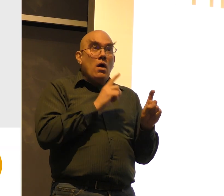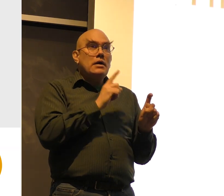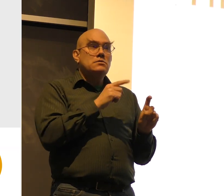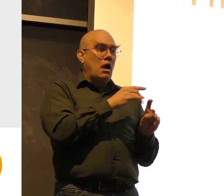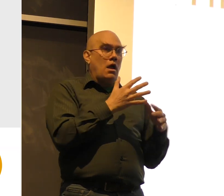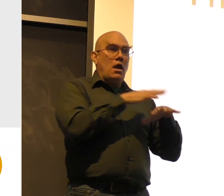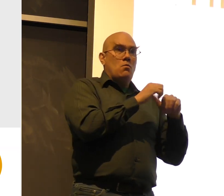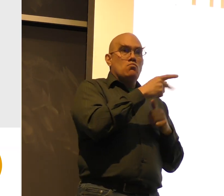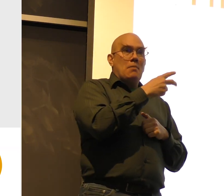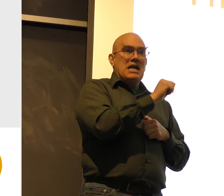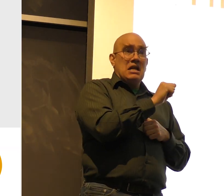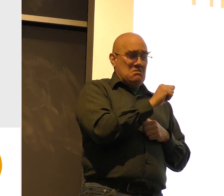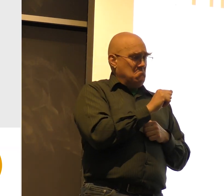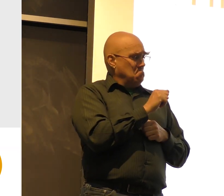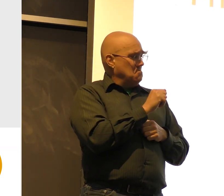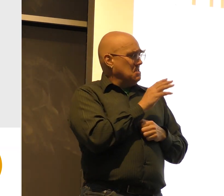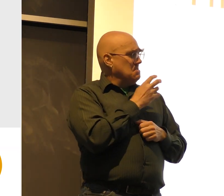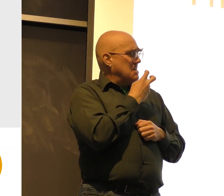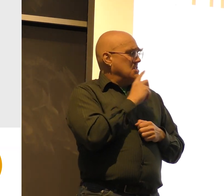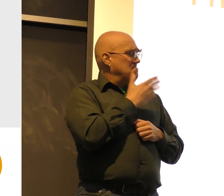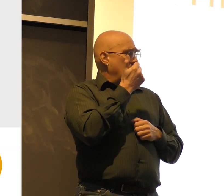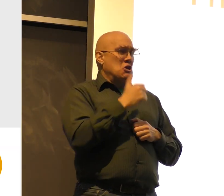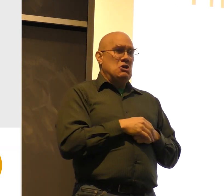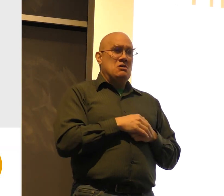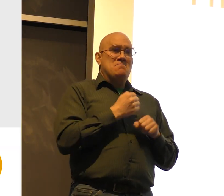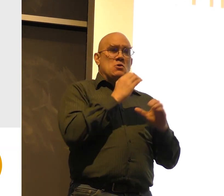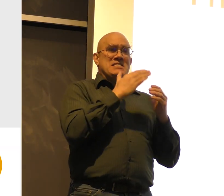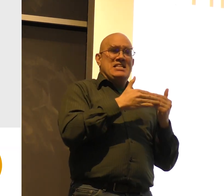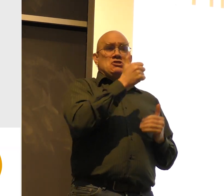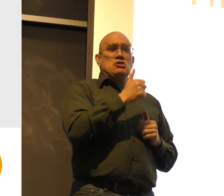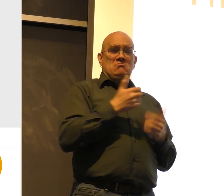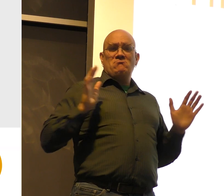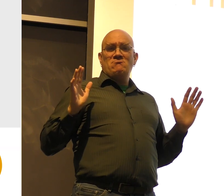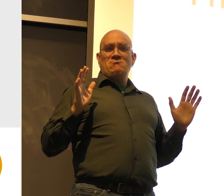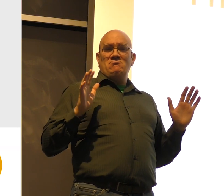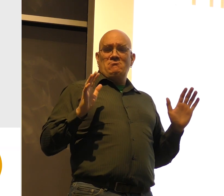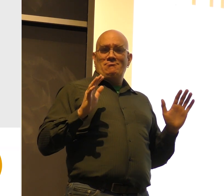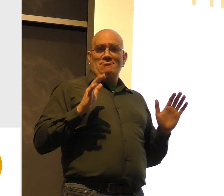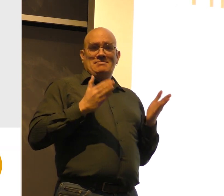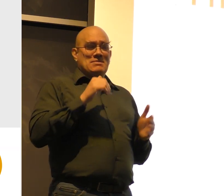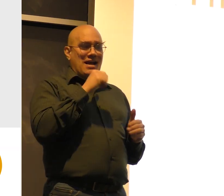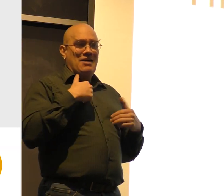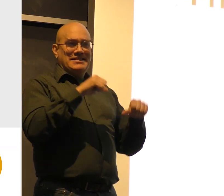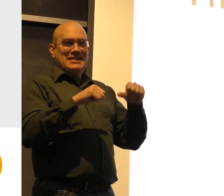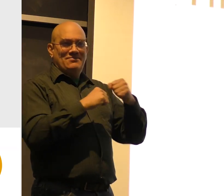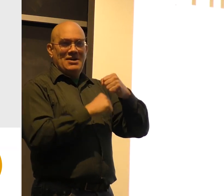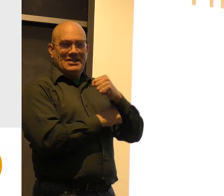scientific fact? Is there science behind this fact, or is there propaganda influencing this fact about how to communicate in the best